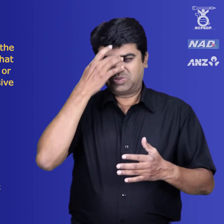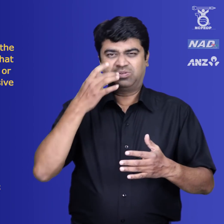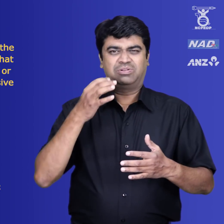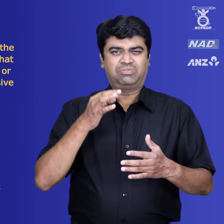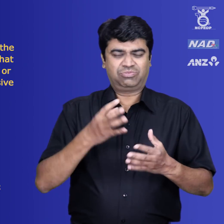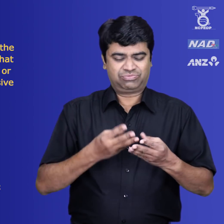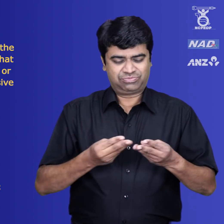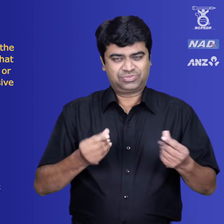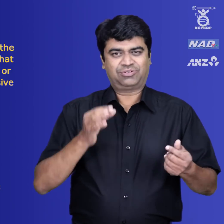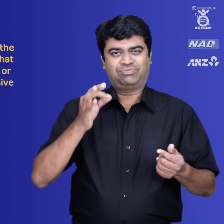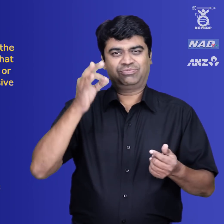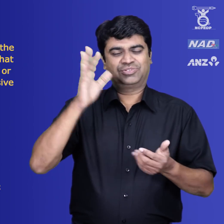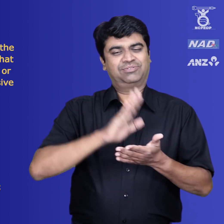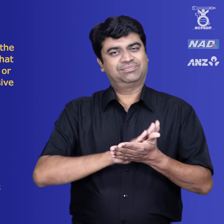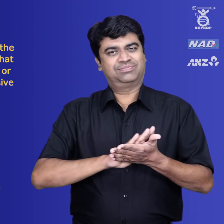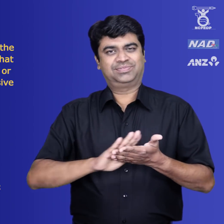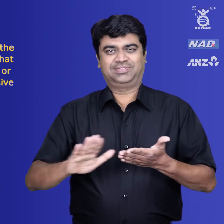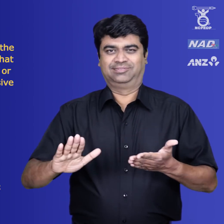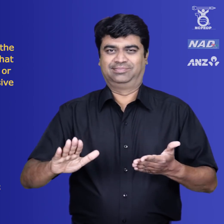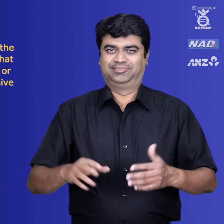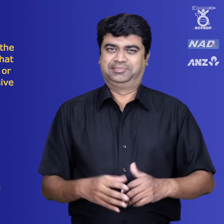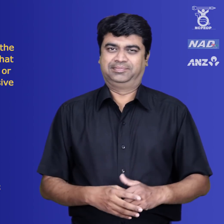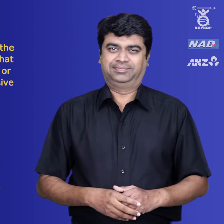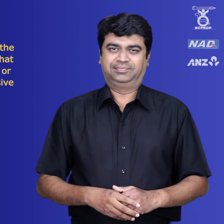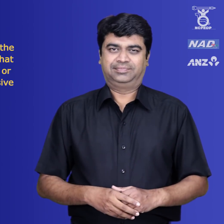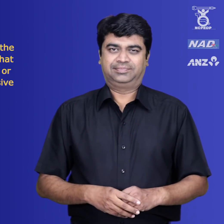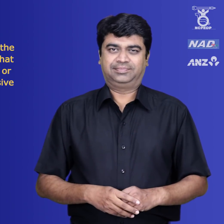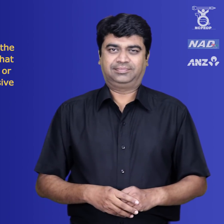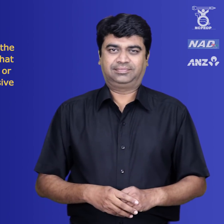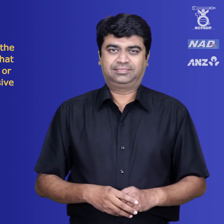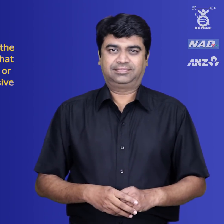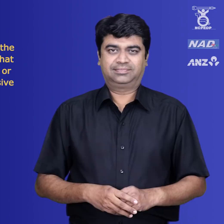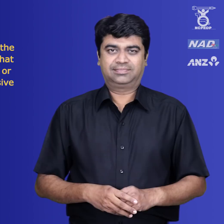suitable pedagogical and other measures to overcome them.